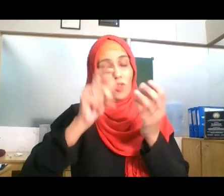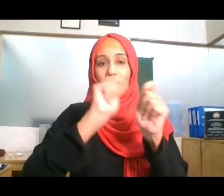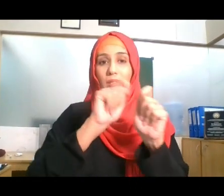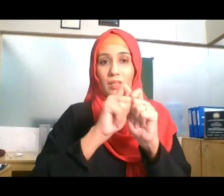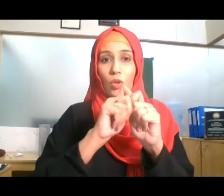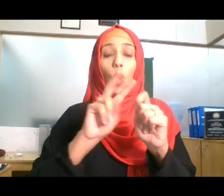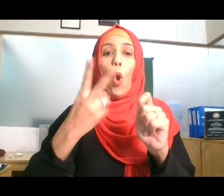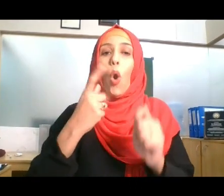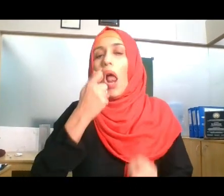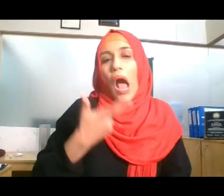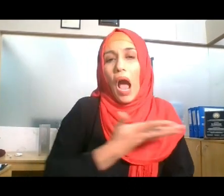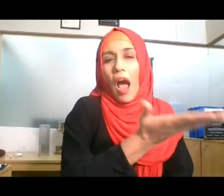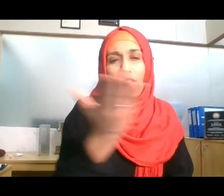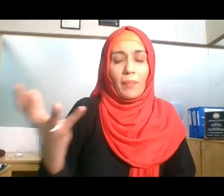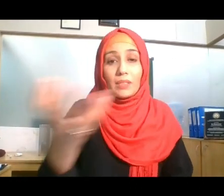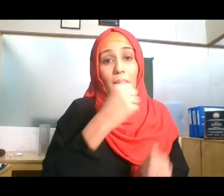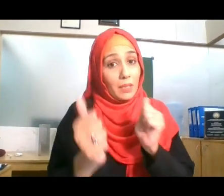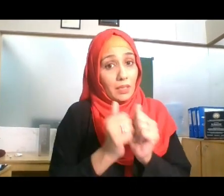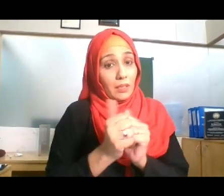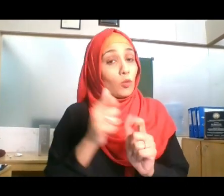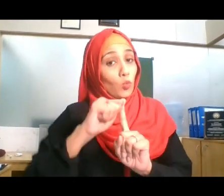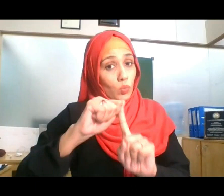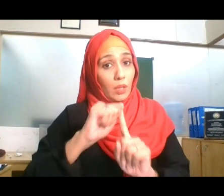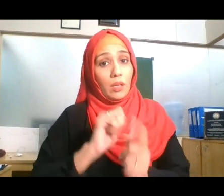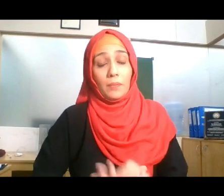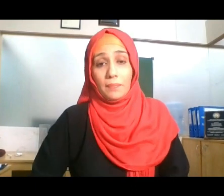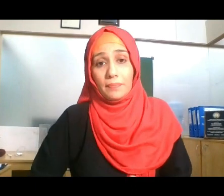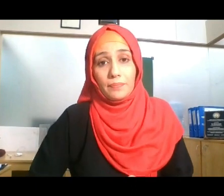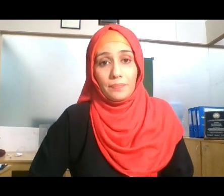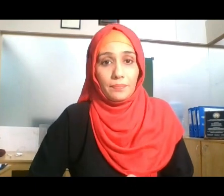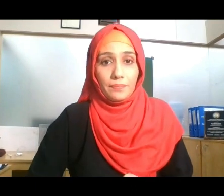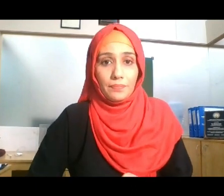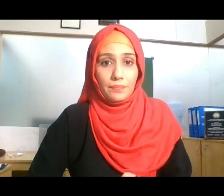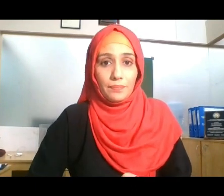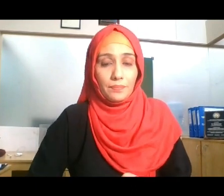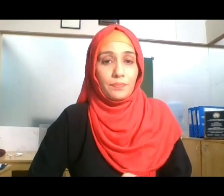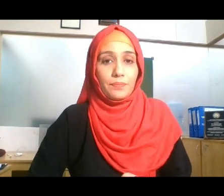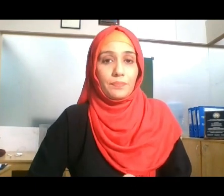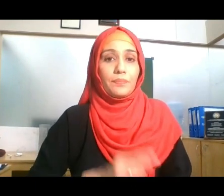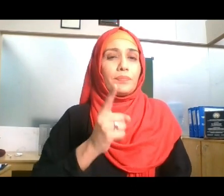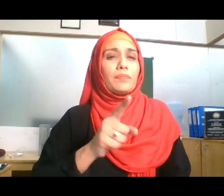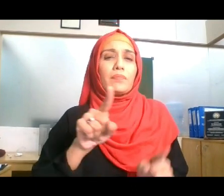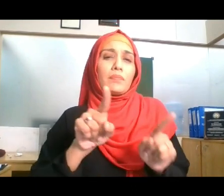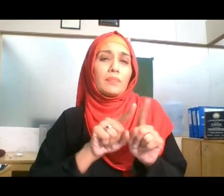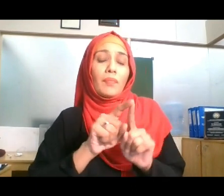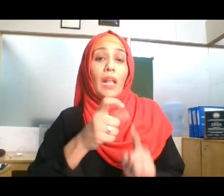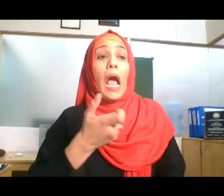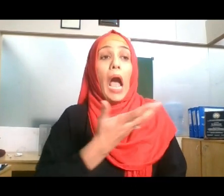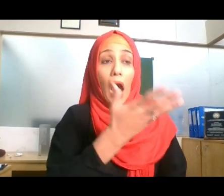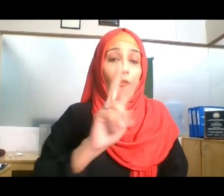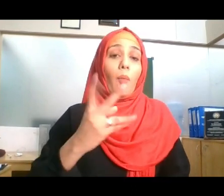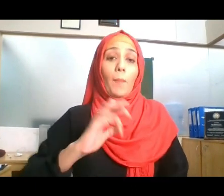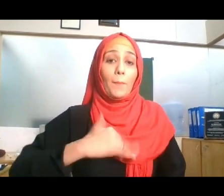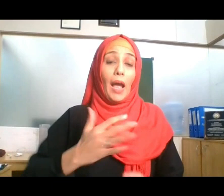society participation to ensure that there is this, substantive sort of a public-private partnership that